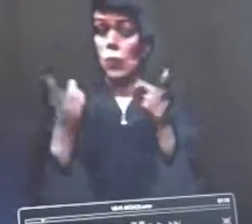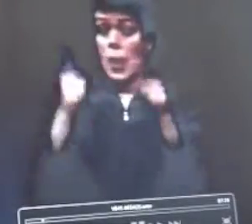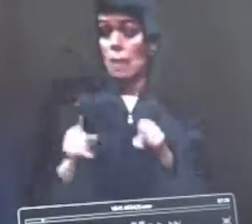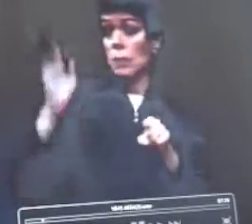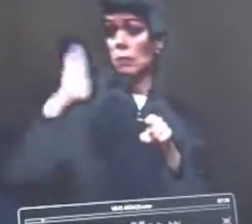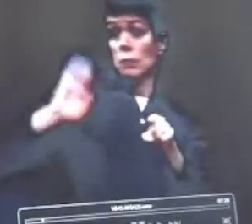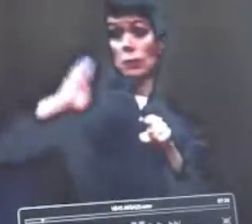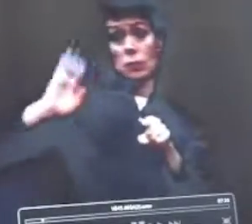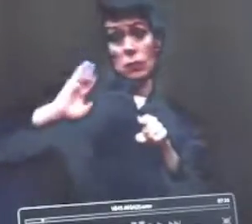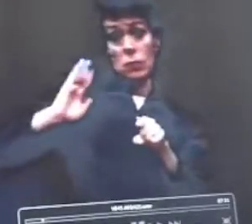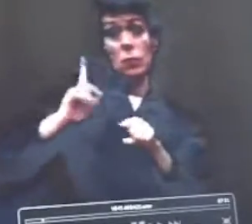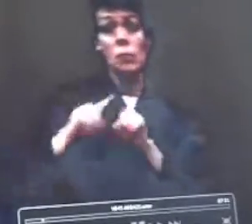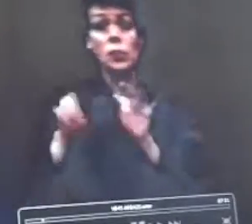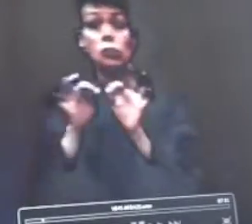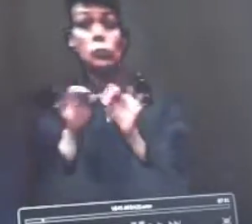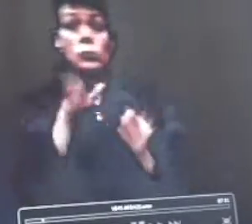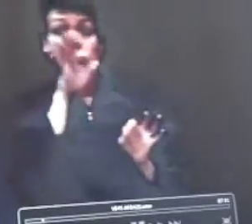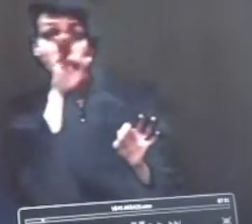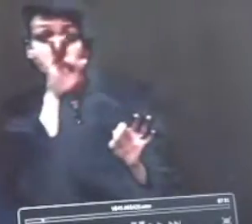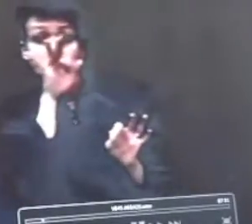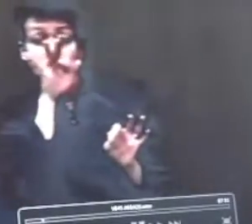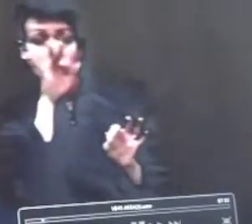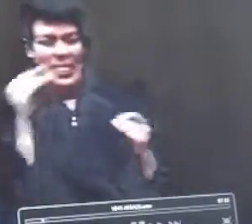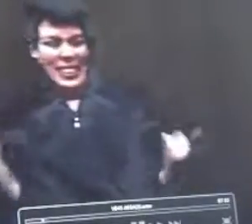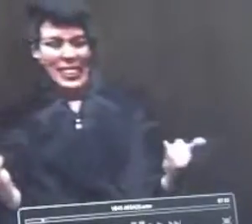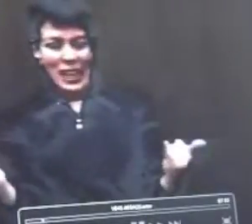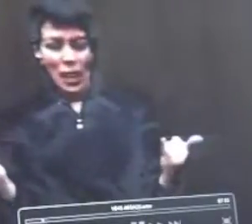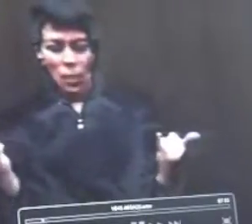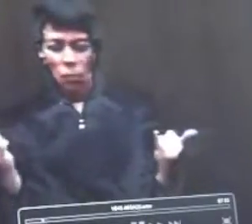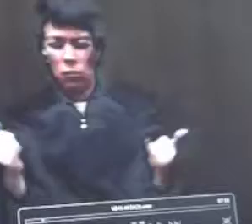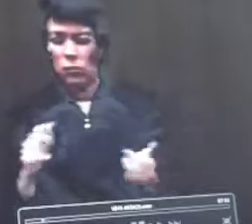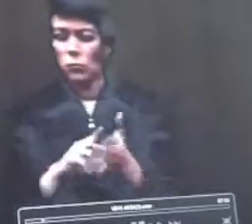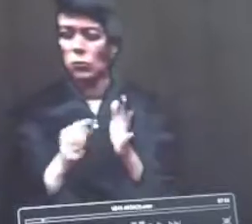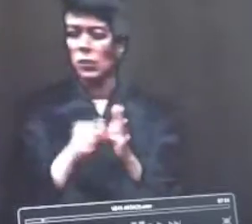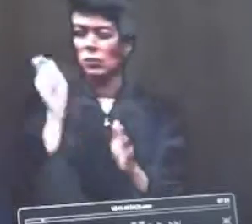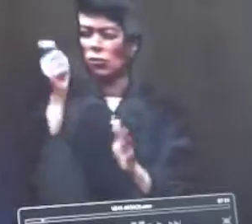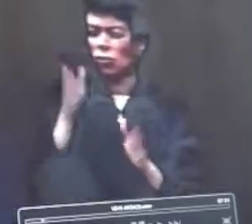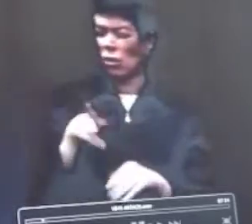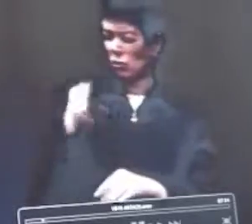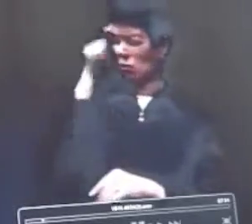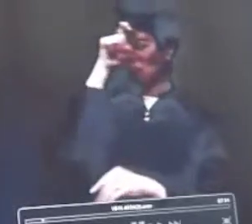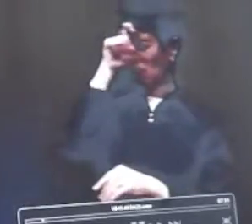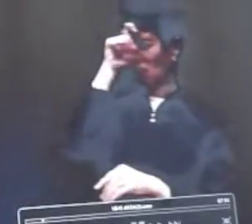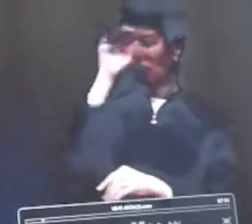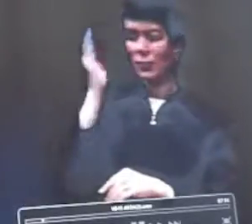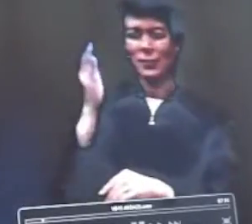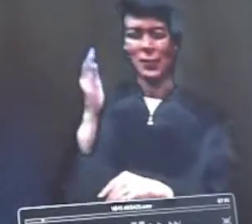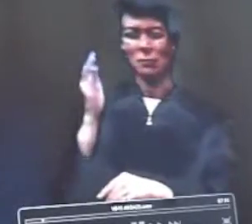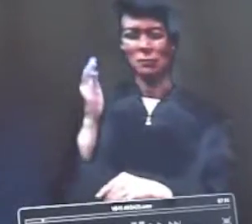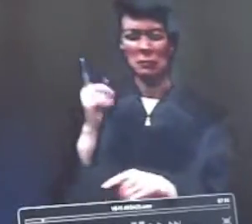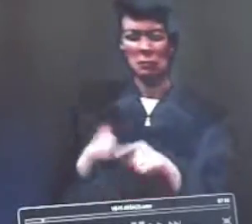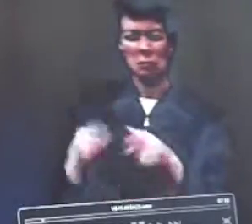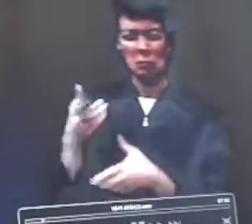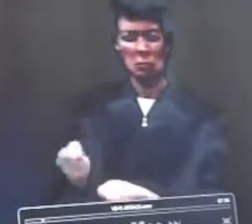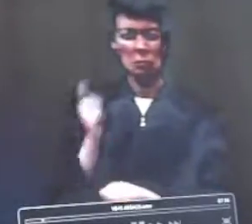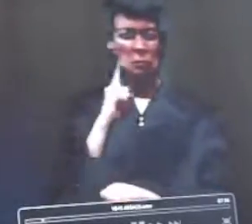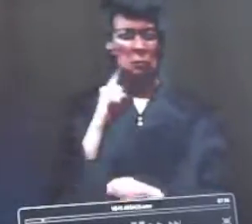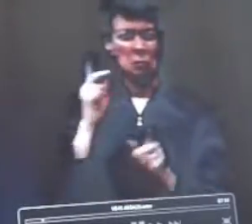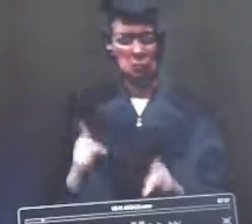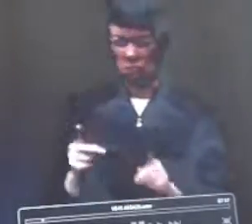If a person was telling a story that happened in the past, the interpreter would speak as if it was occurring in the present. So the